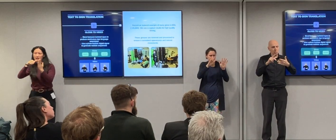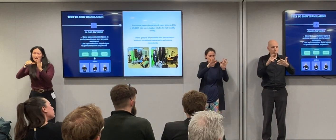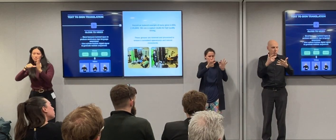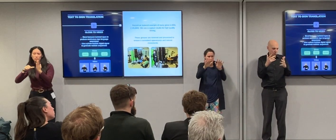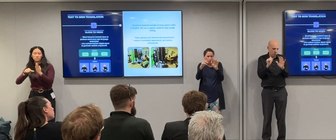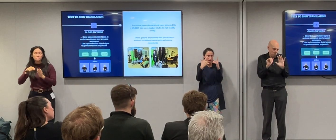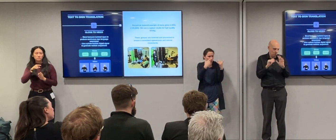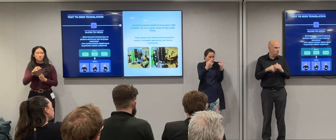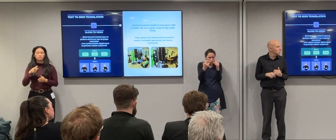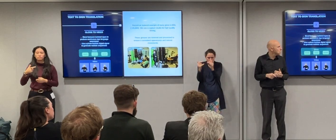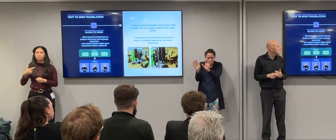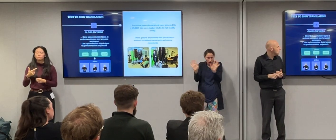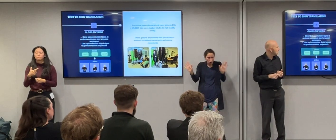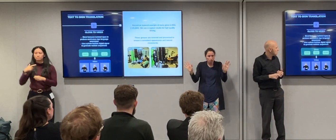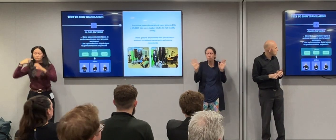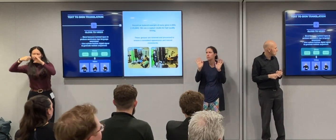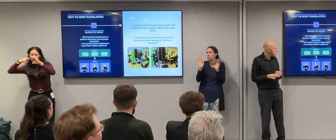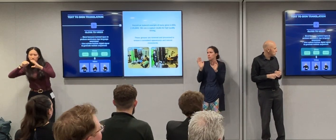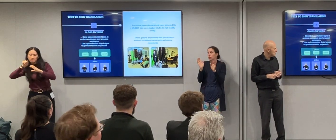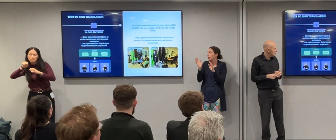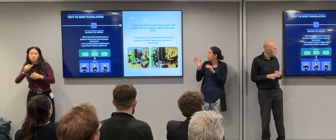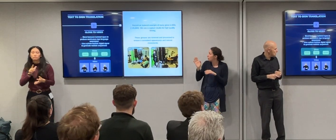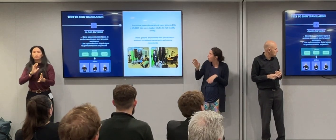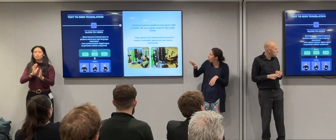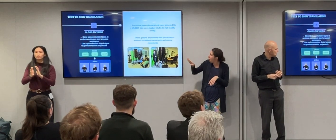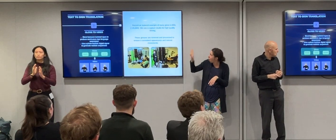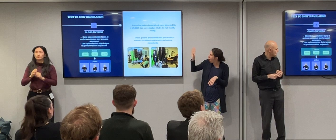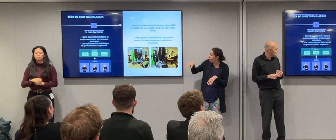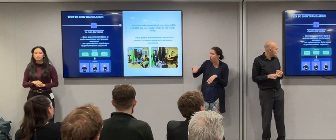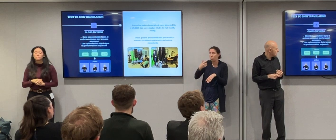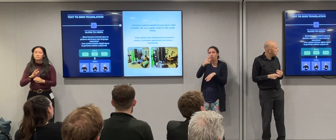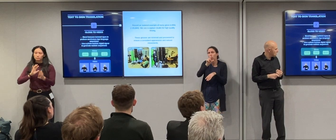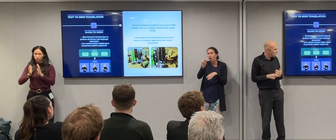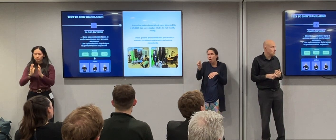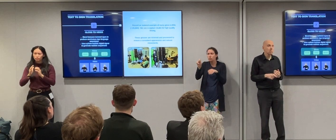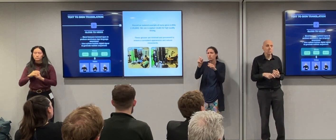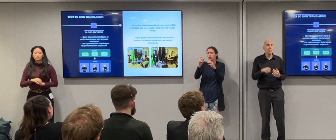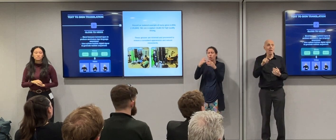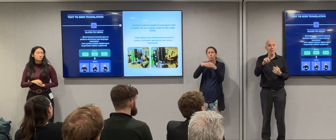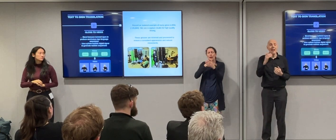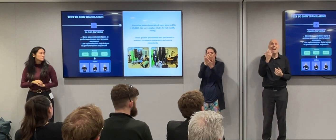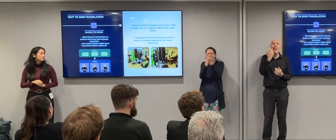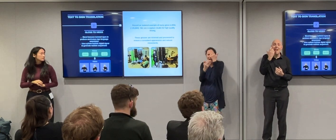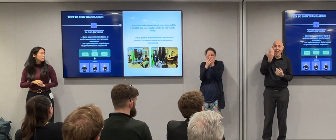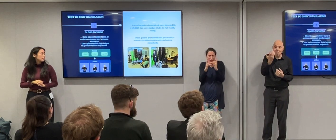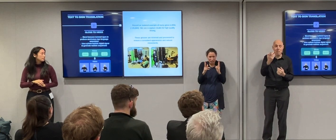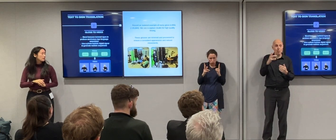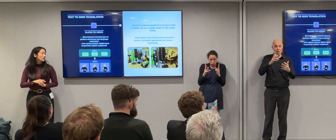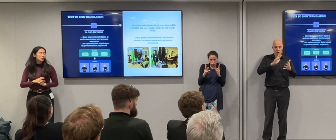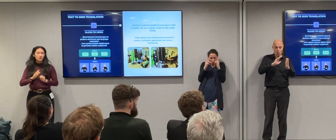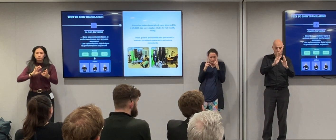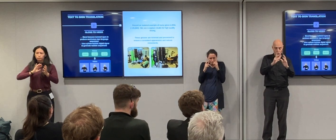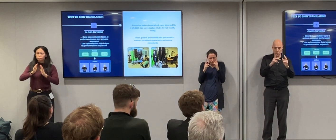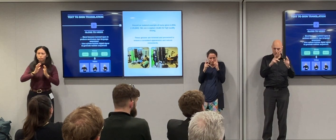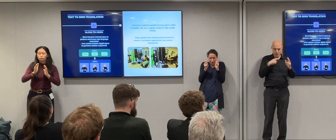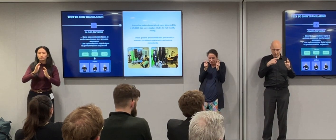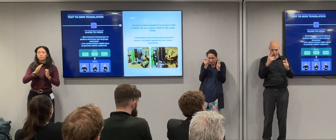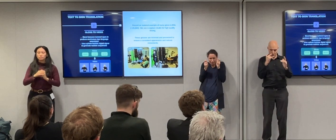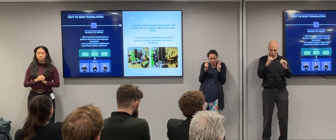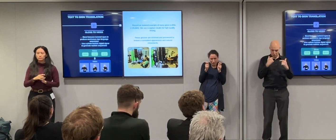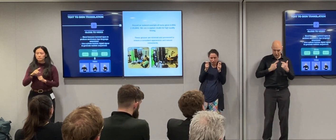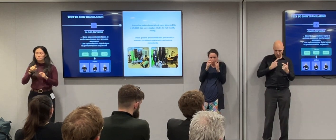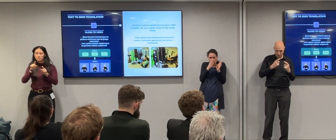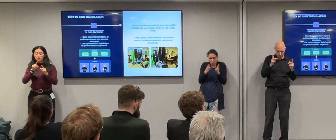them. Every one of these kind of glosses, we then manually trim, prepare it, also make sure that we can have